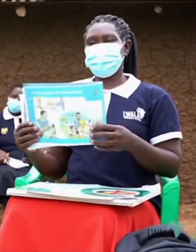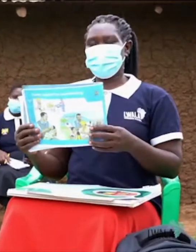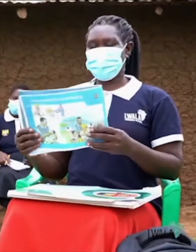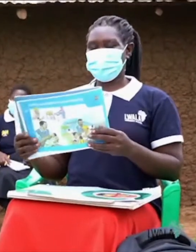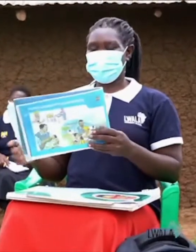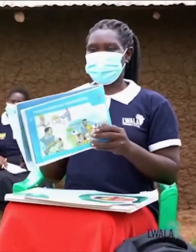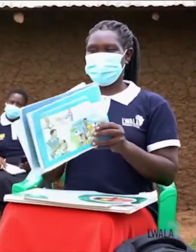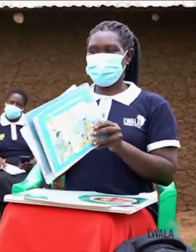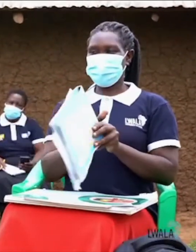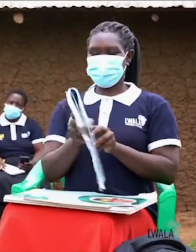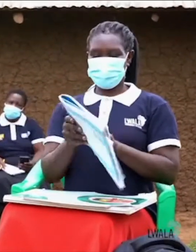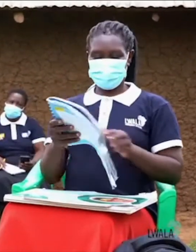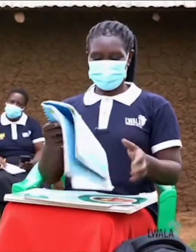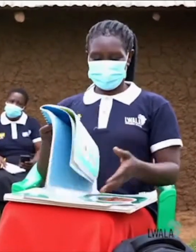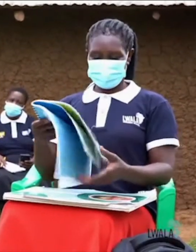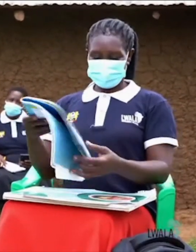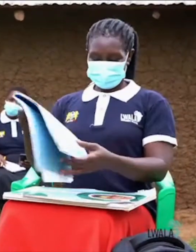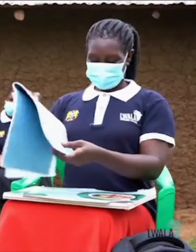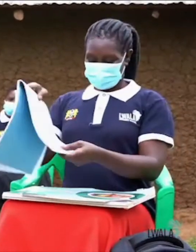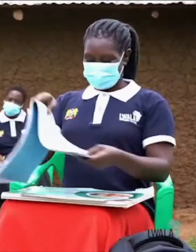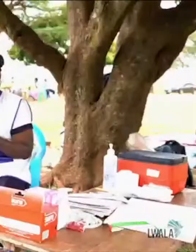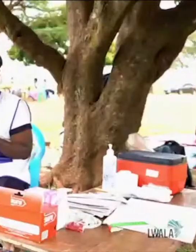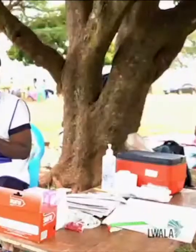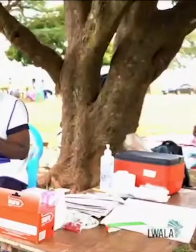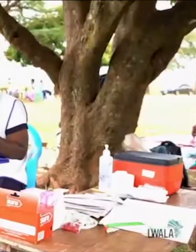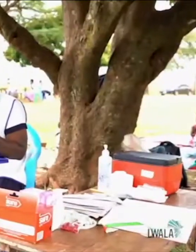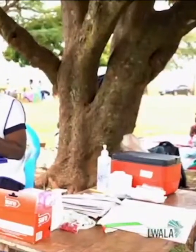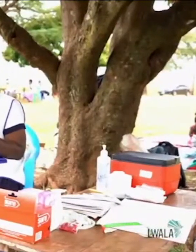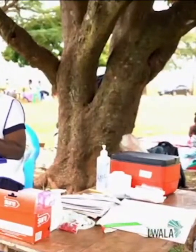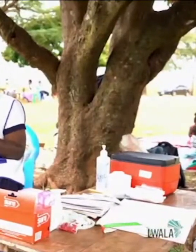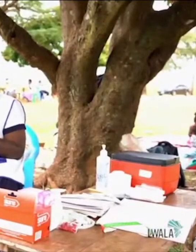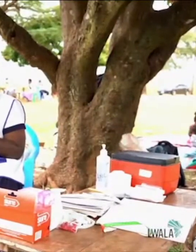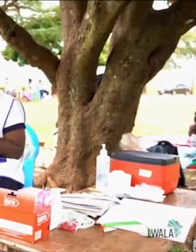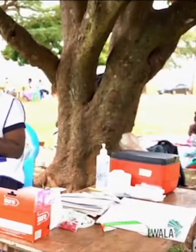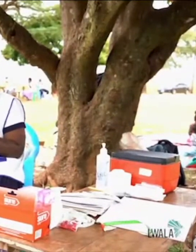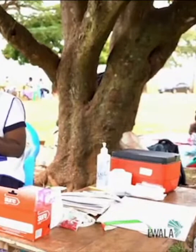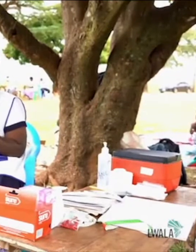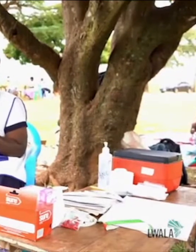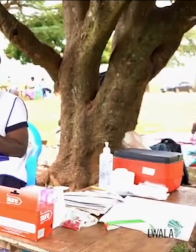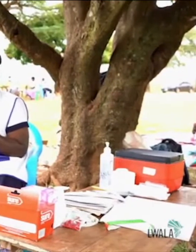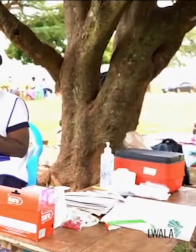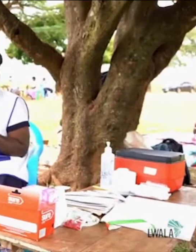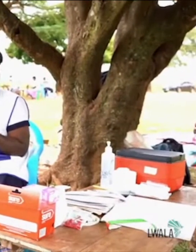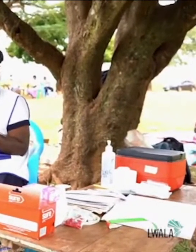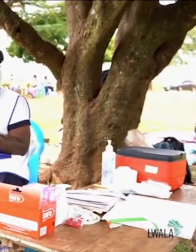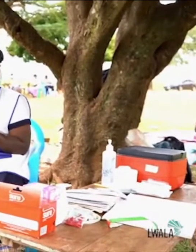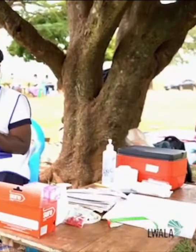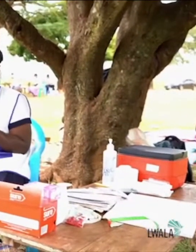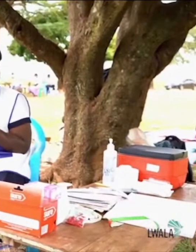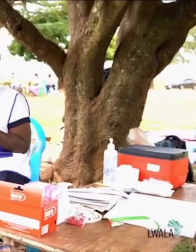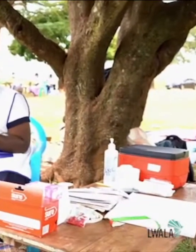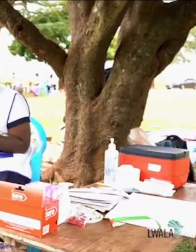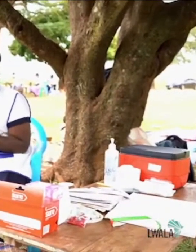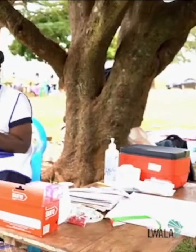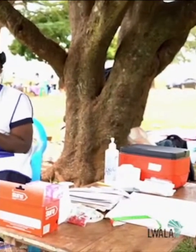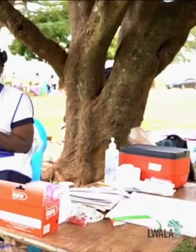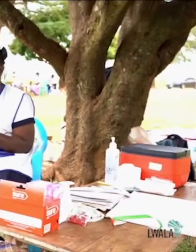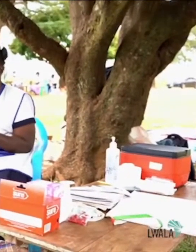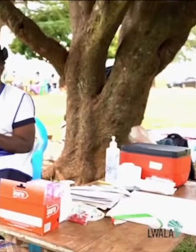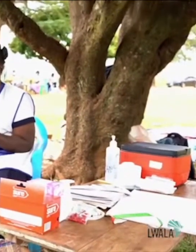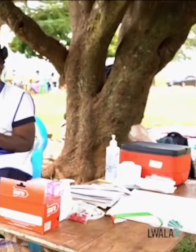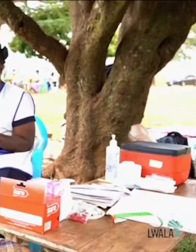integrated parenting sessions where caregivers of children between the ages of 0 to 4 years receive parenting education to enhance their